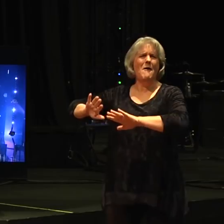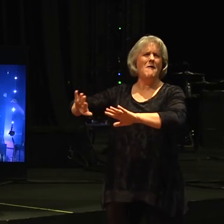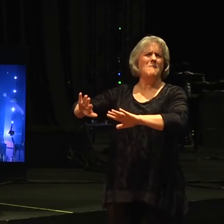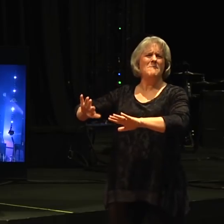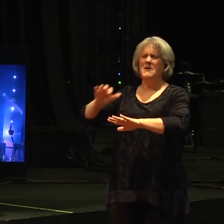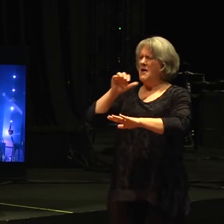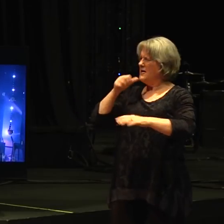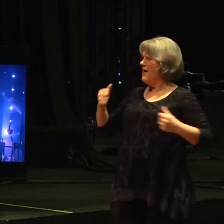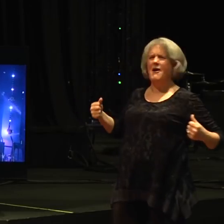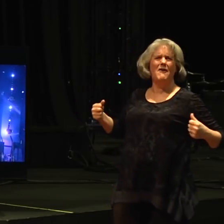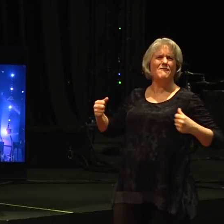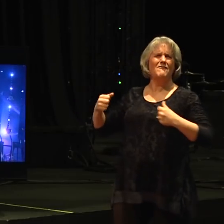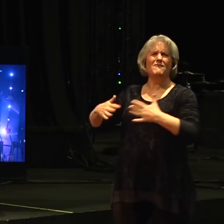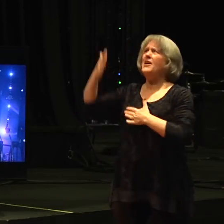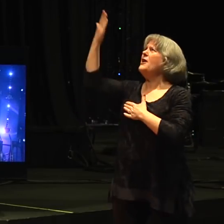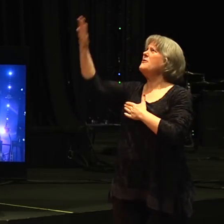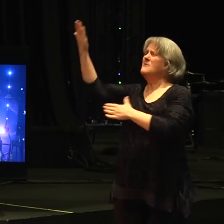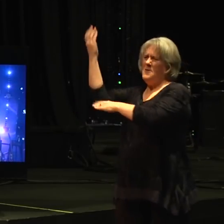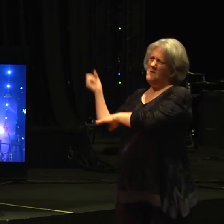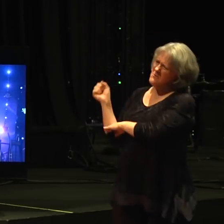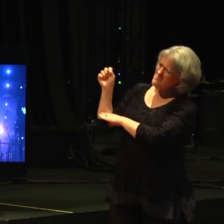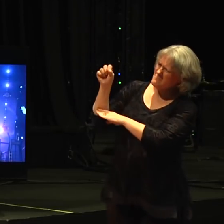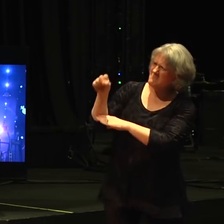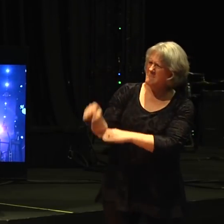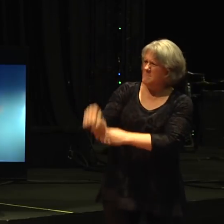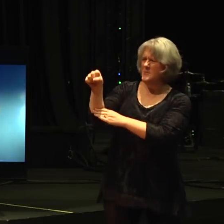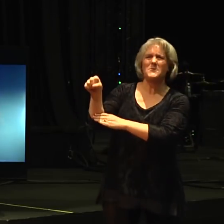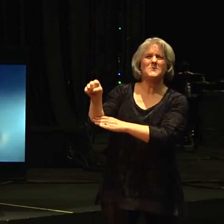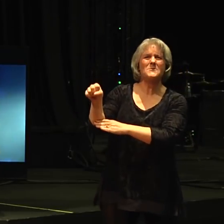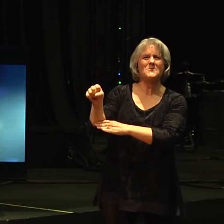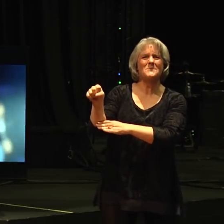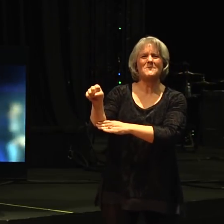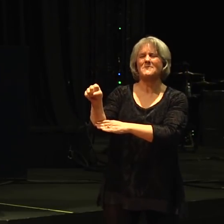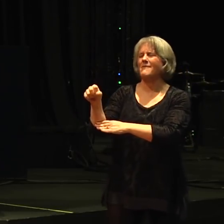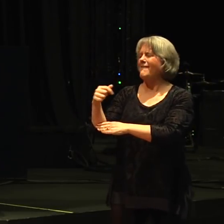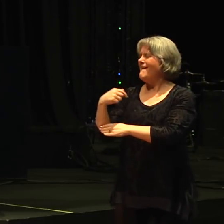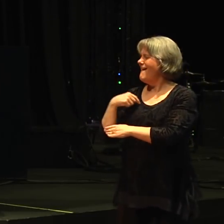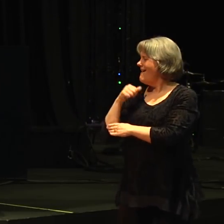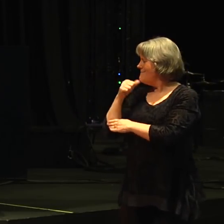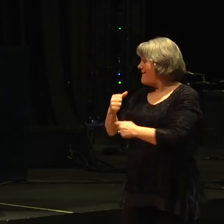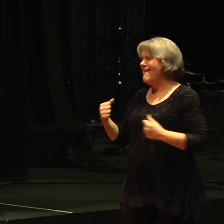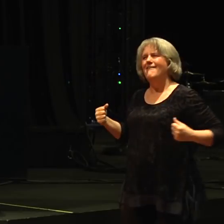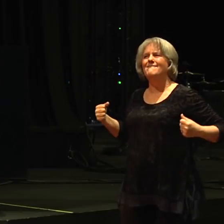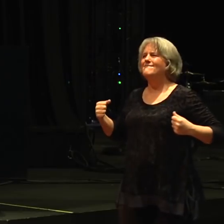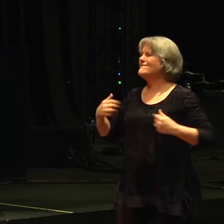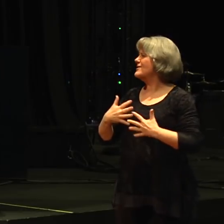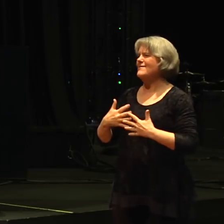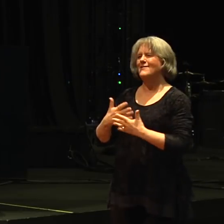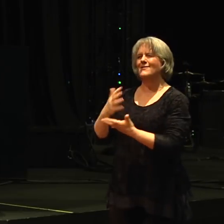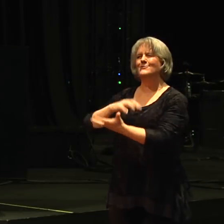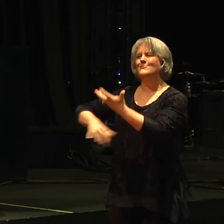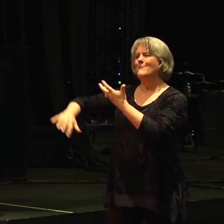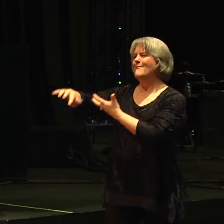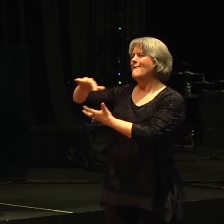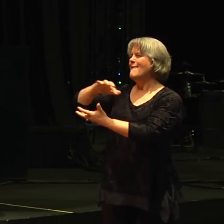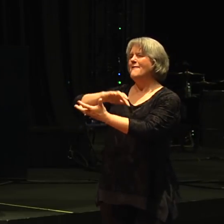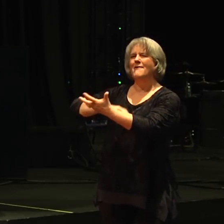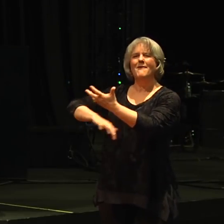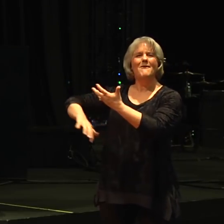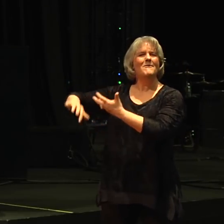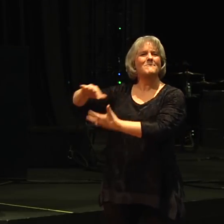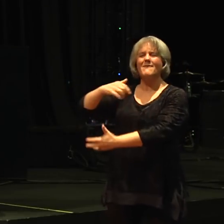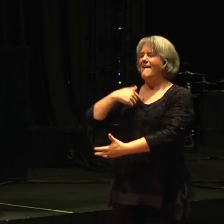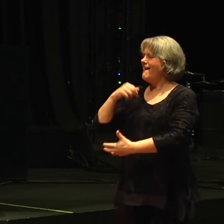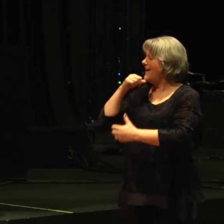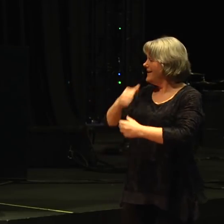storm. You are greater than its roar. No, I'm not gonna fear the storm.